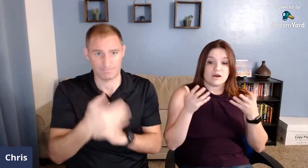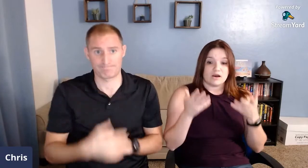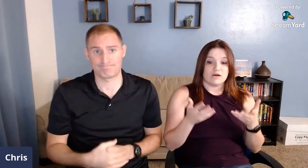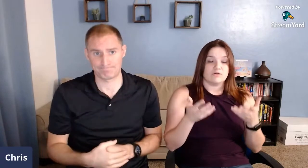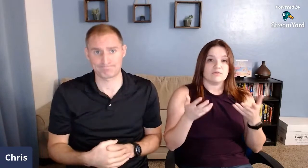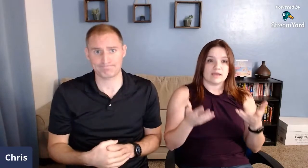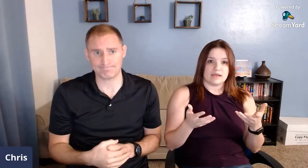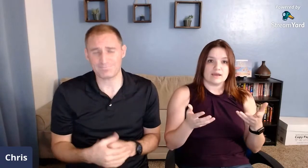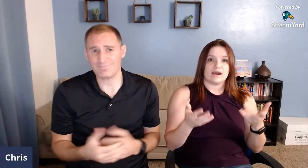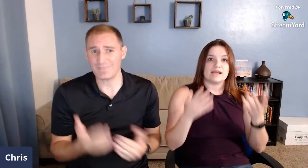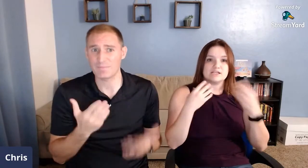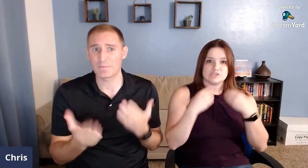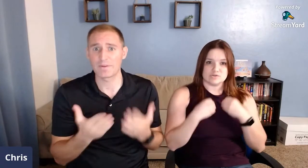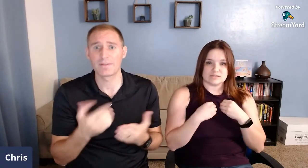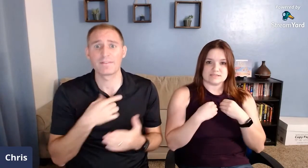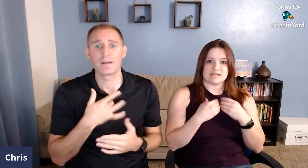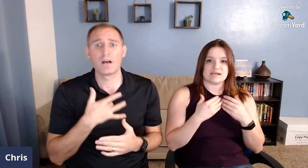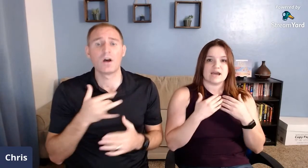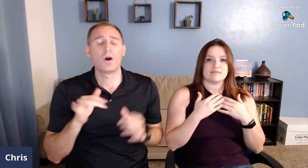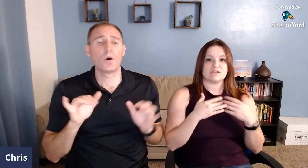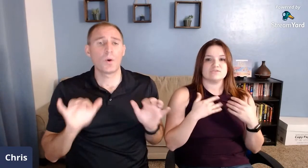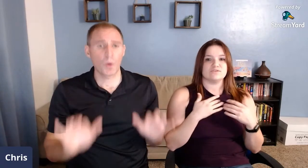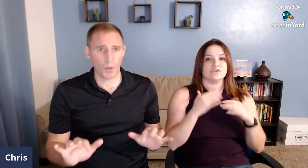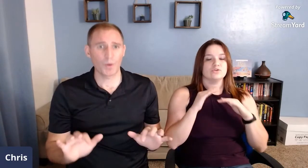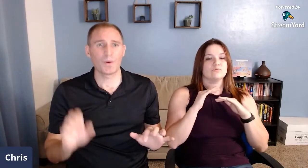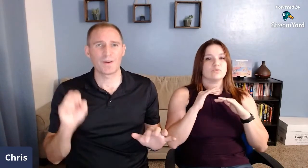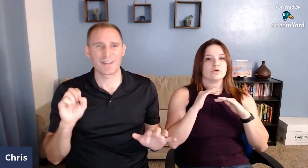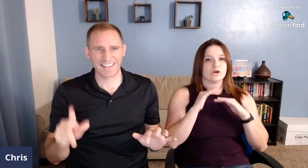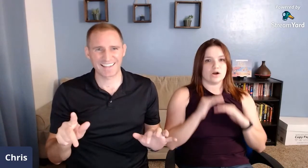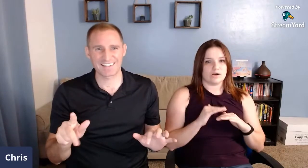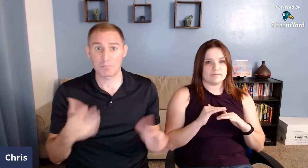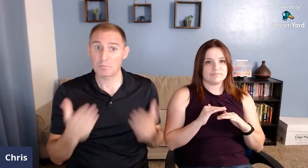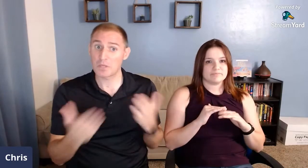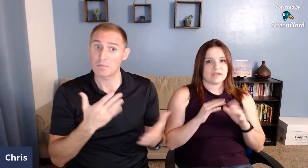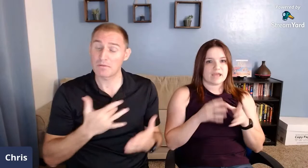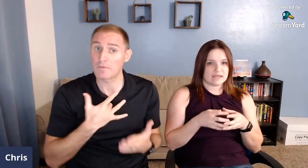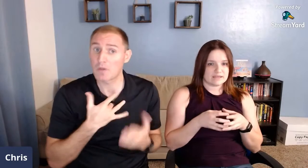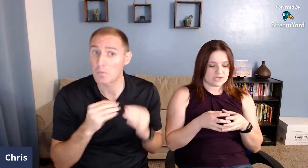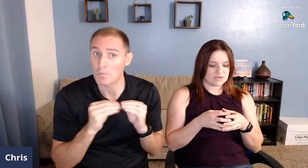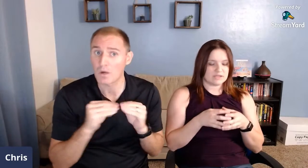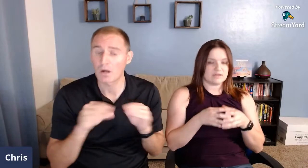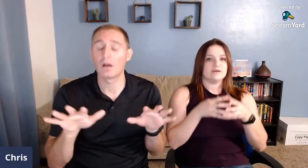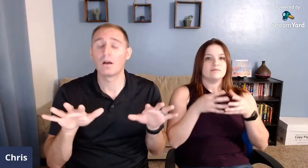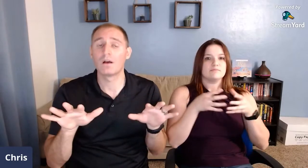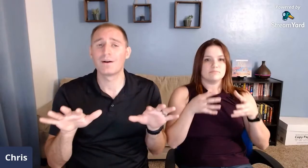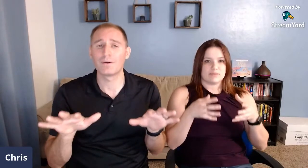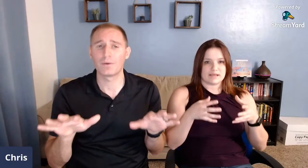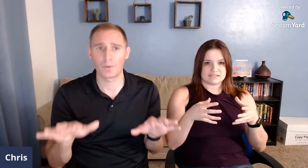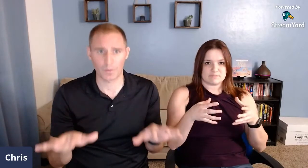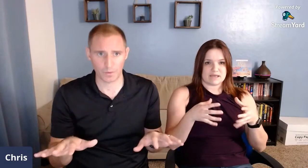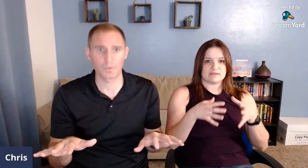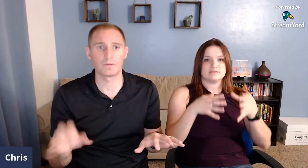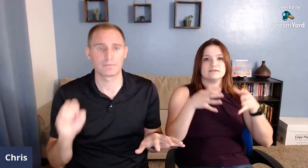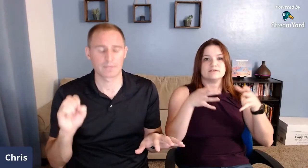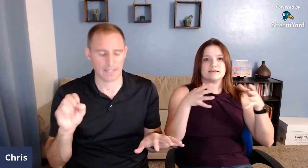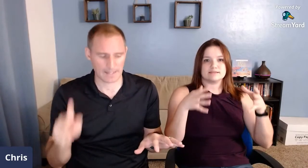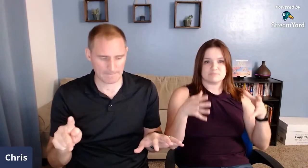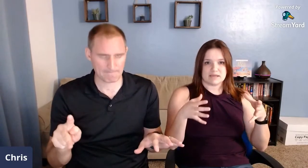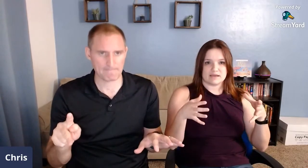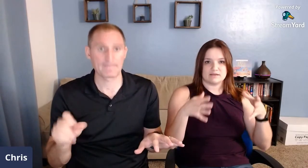like, oh, okay, I can do this. And it kind of makes you feel a little more calm, and then you can